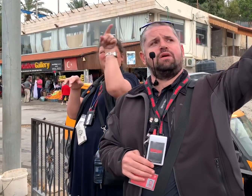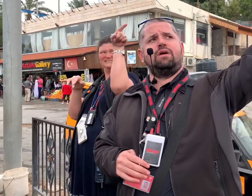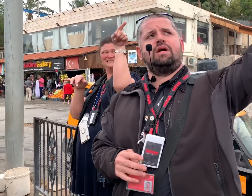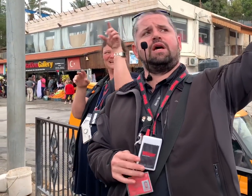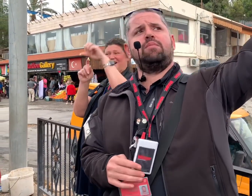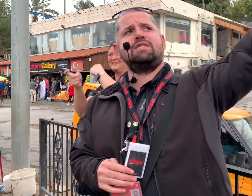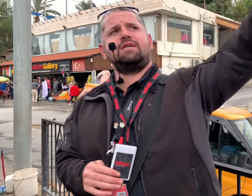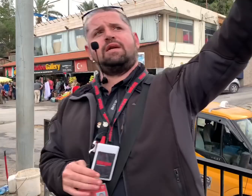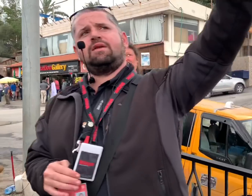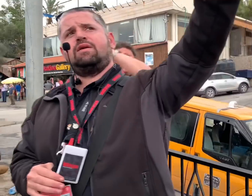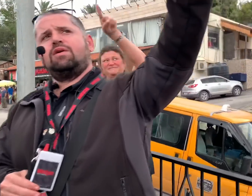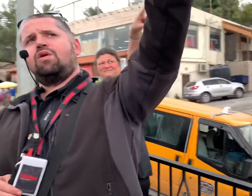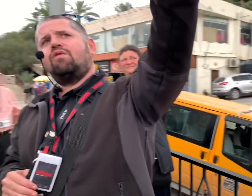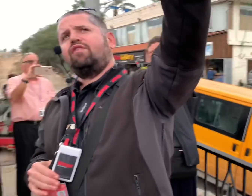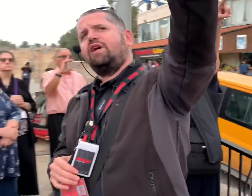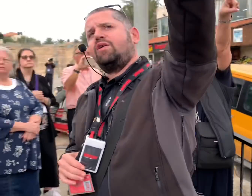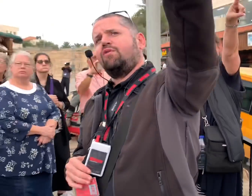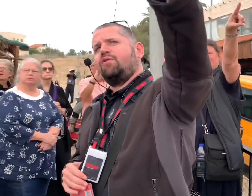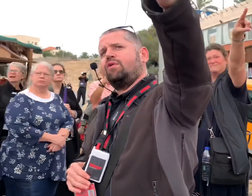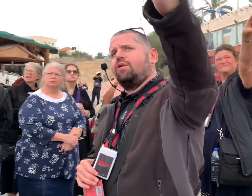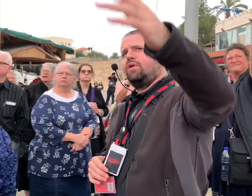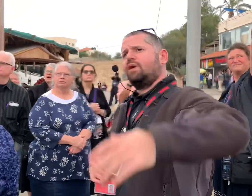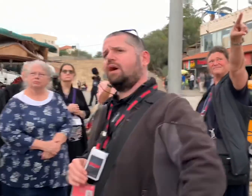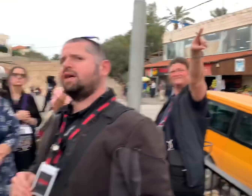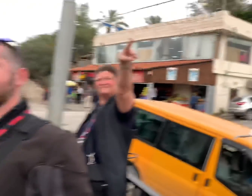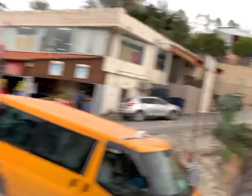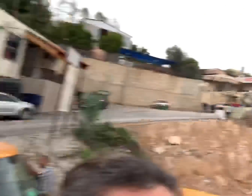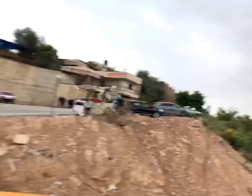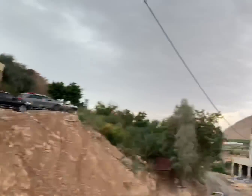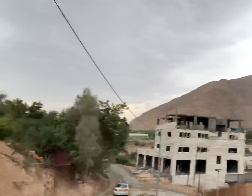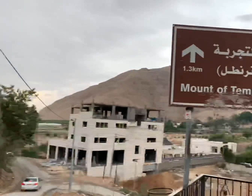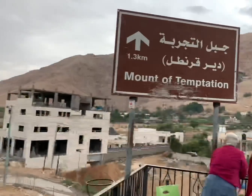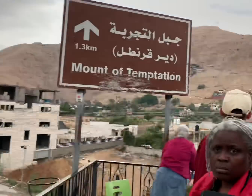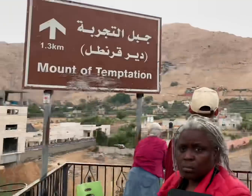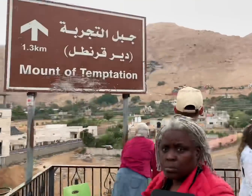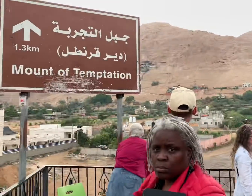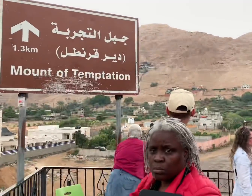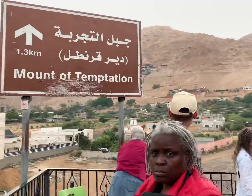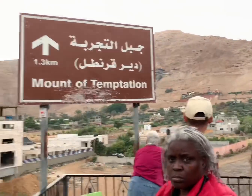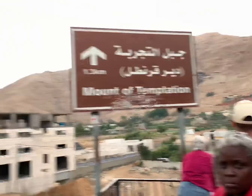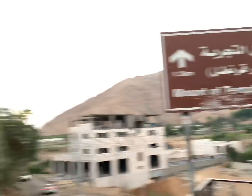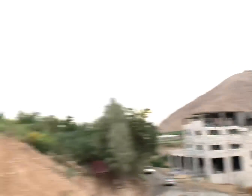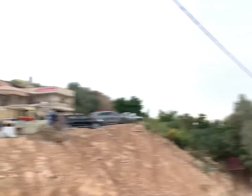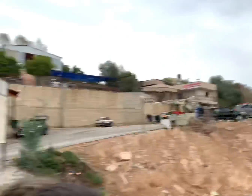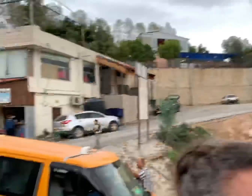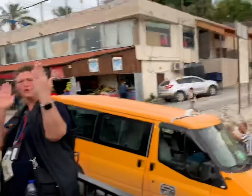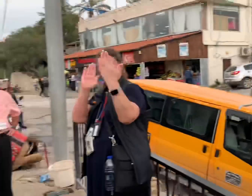Temptation can be seen over there. Guys, it's hard to see, but if you get